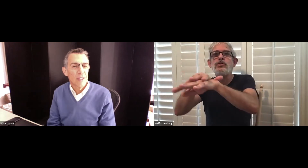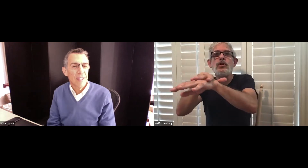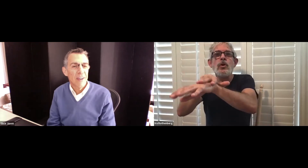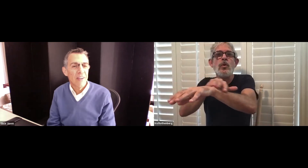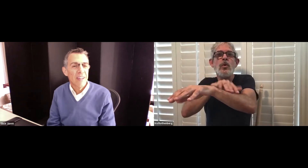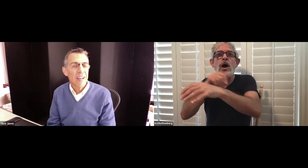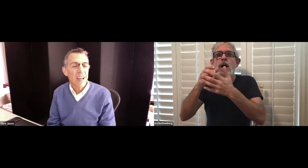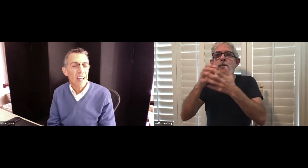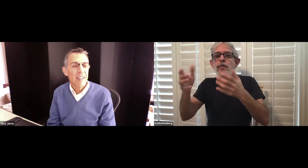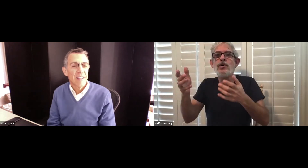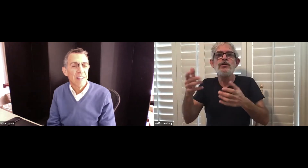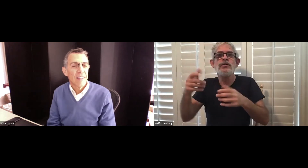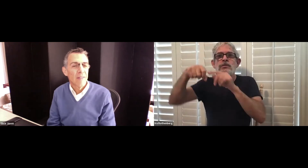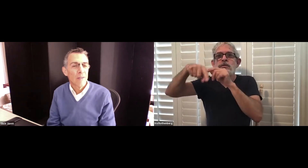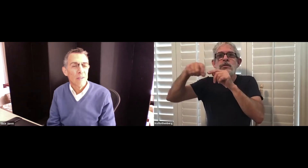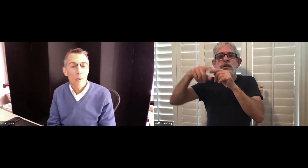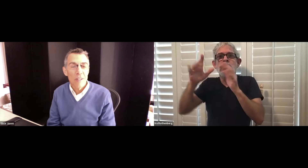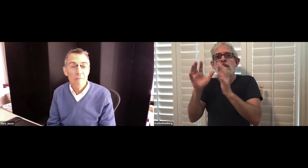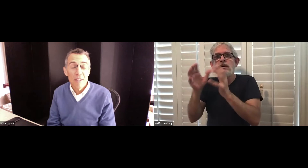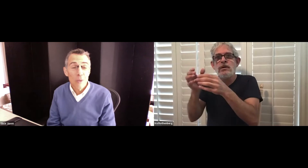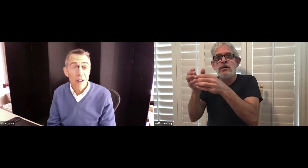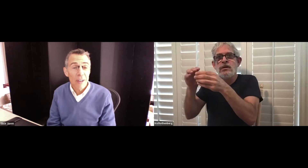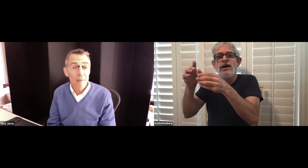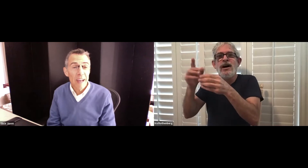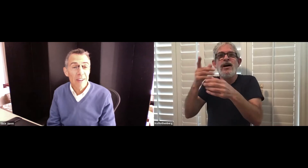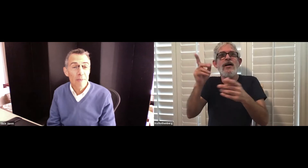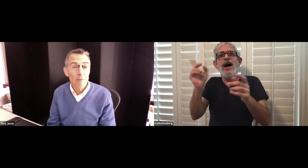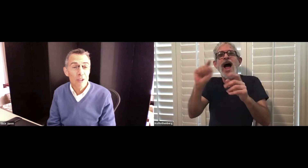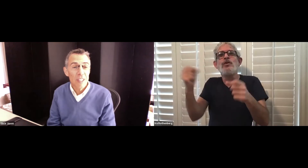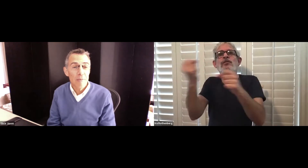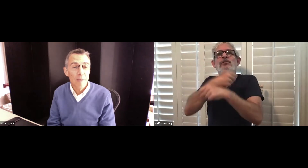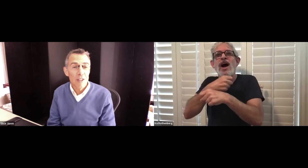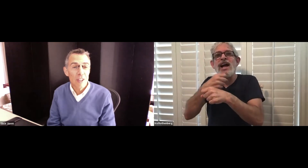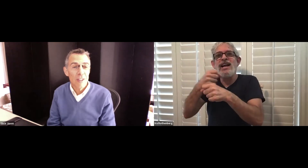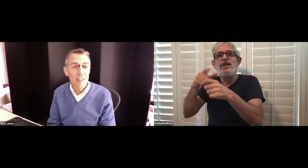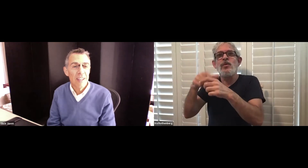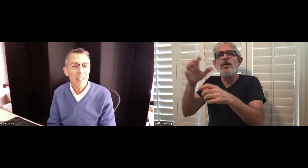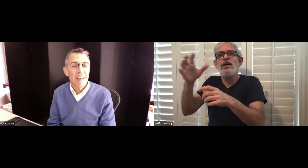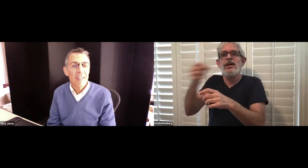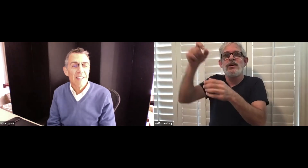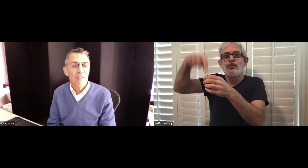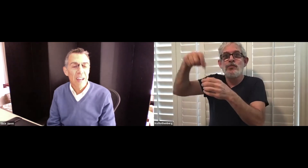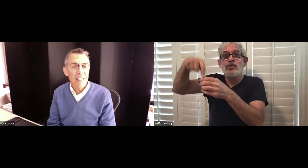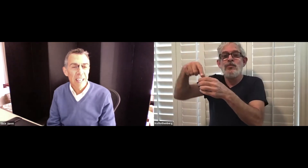there, and there wasn't much water coming out of the pump, so she did the best she could to fight to get